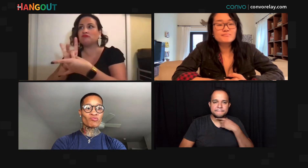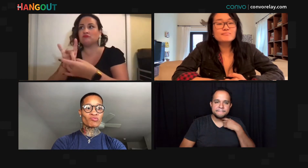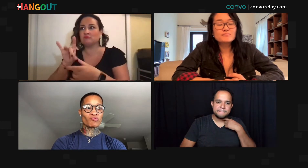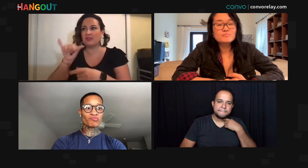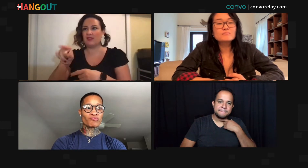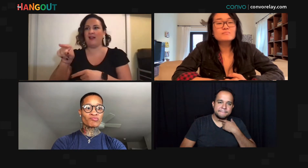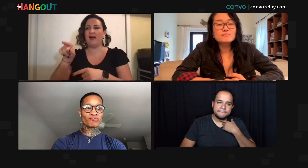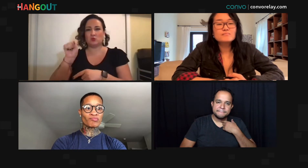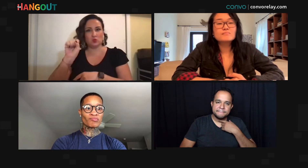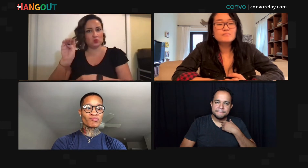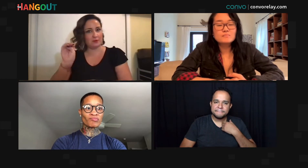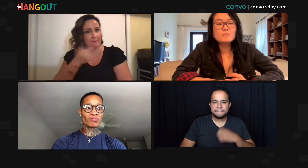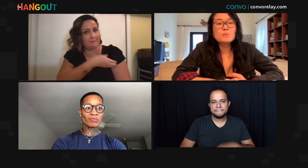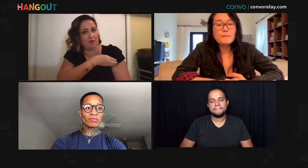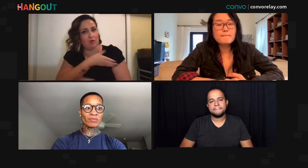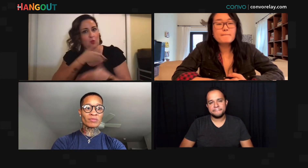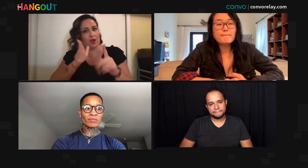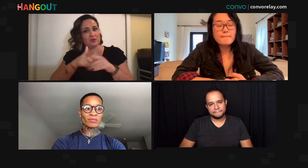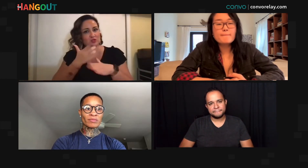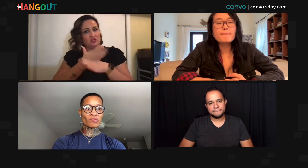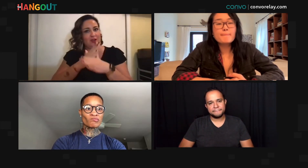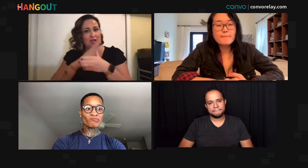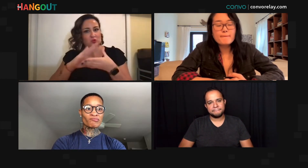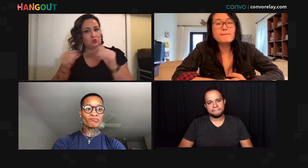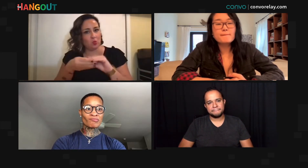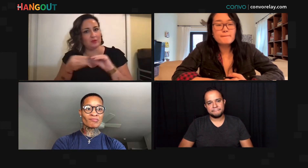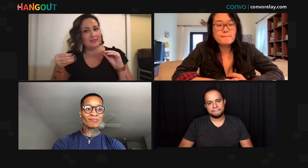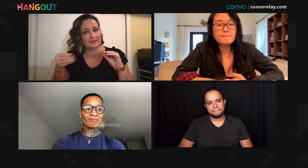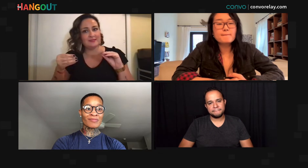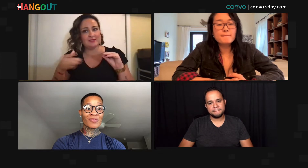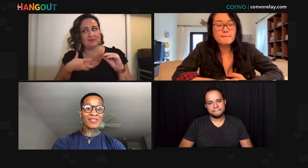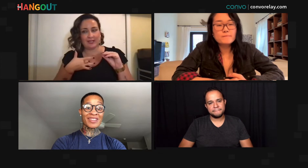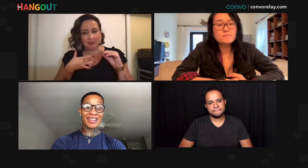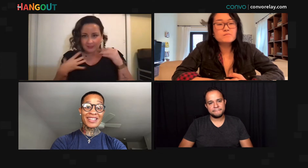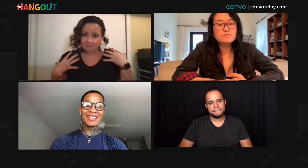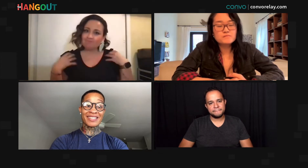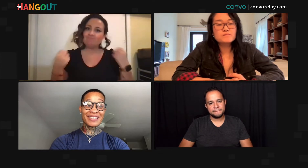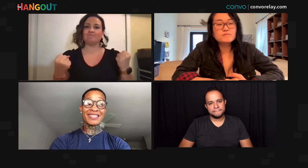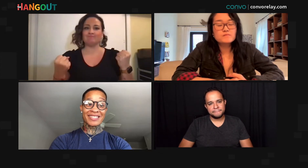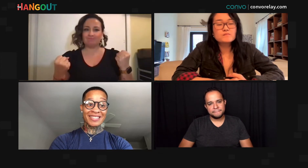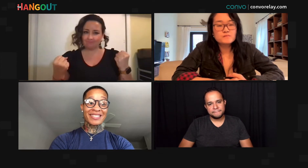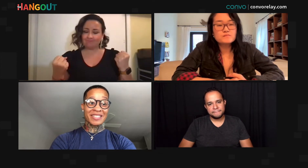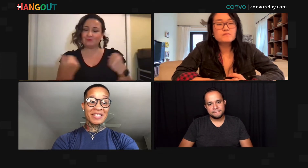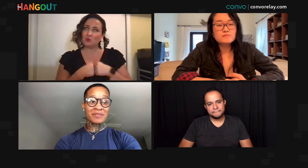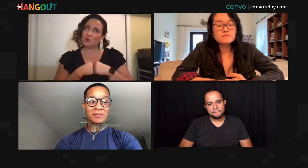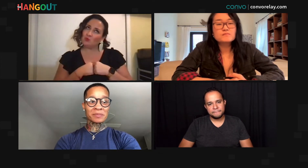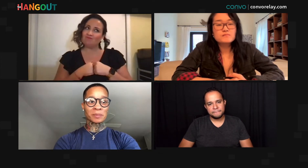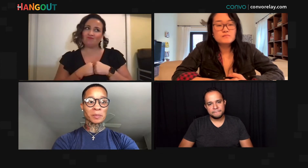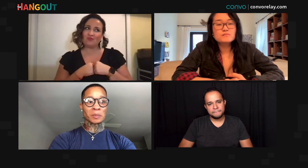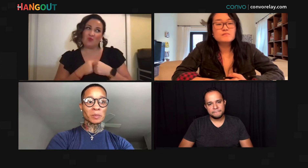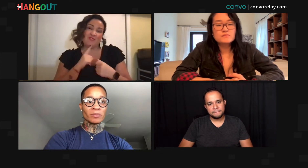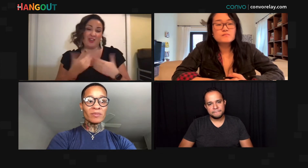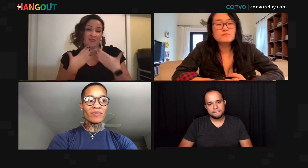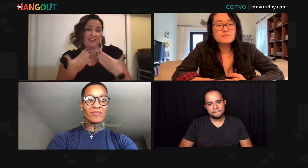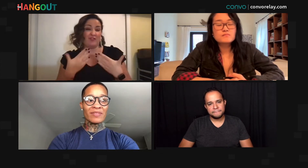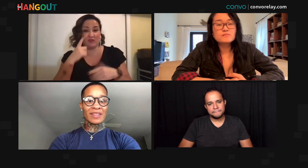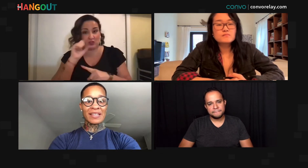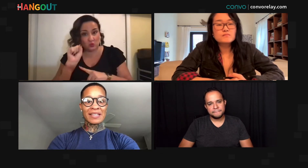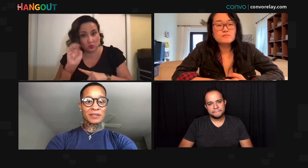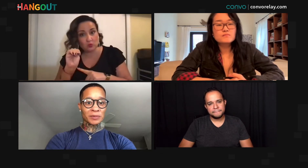in common with her. I really identified with her in a really powerful way. And so that gave me a lot of courage.